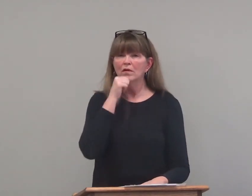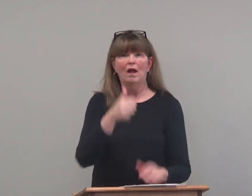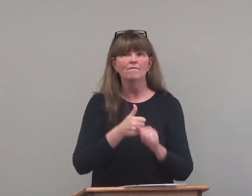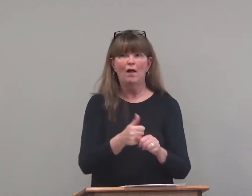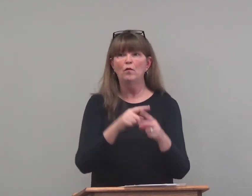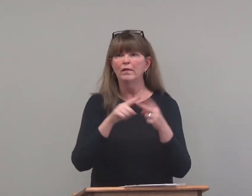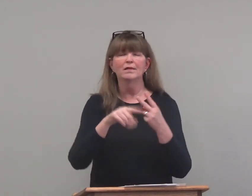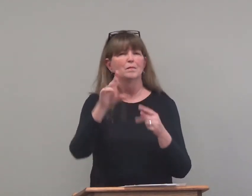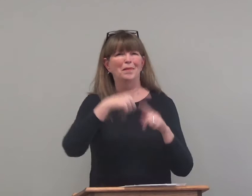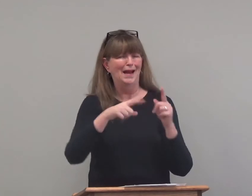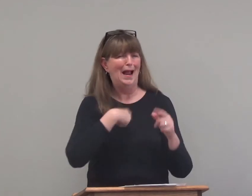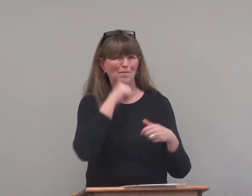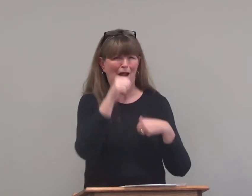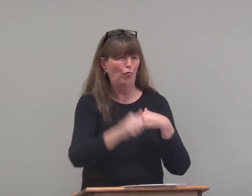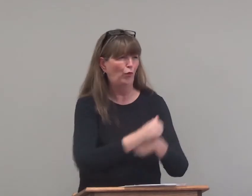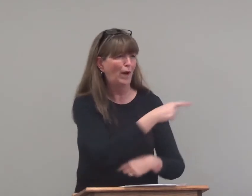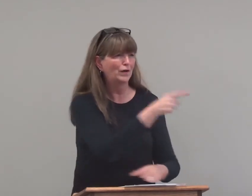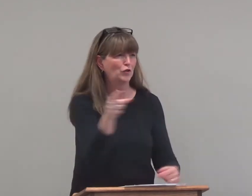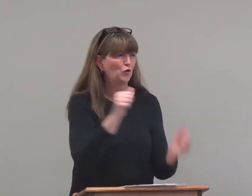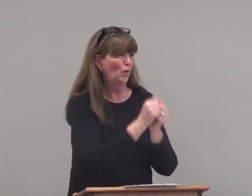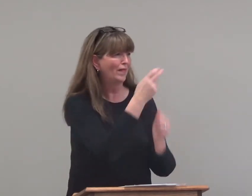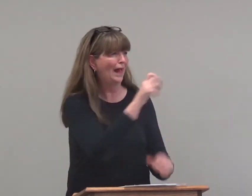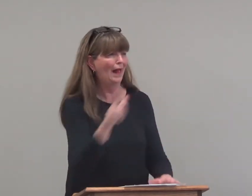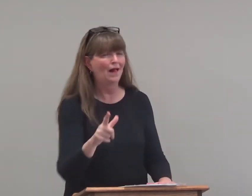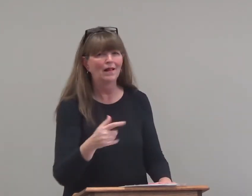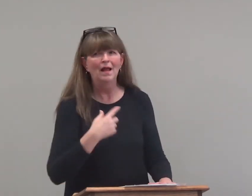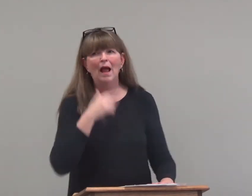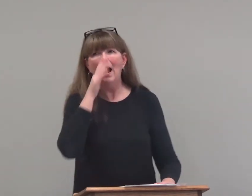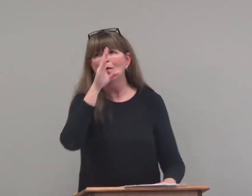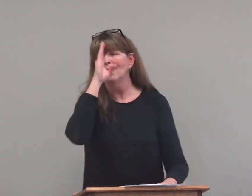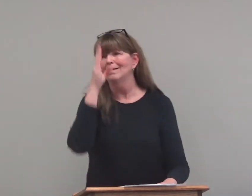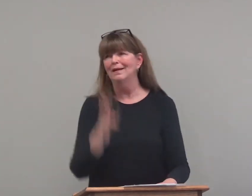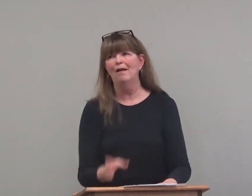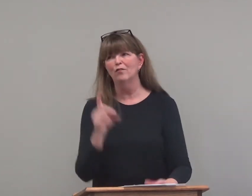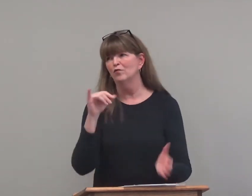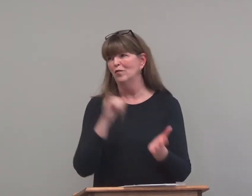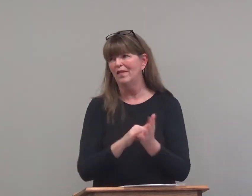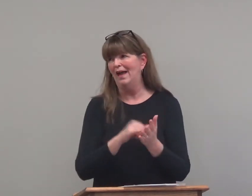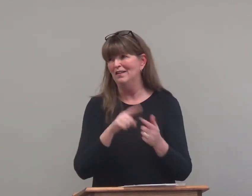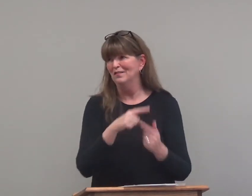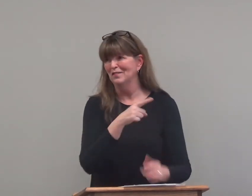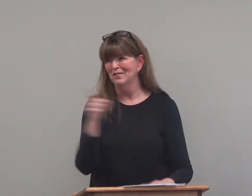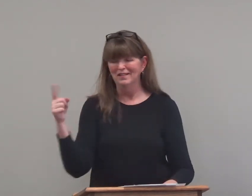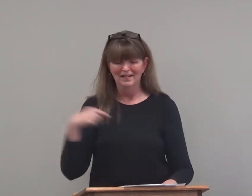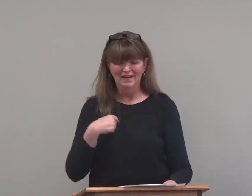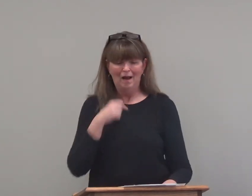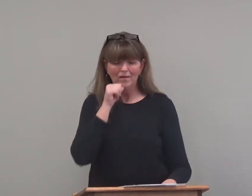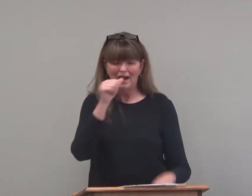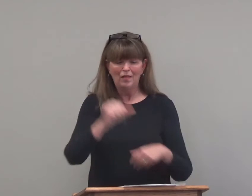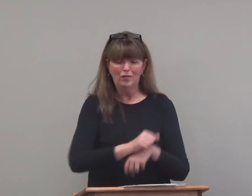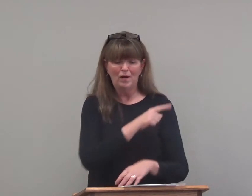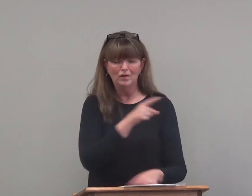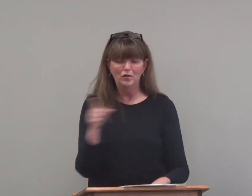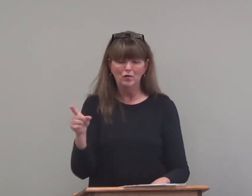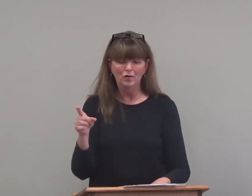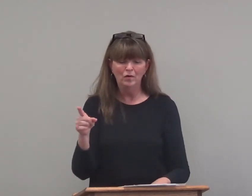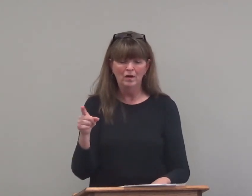I think it's pretty serious if we're not doing those. And I'm not trying to threaten you with hell at all. I would never do that. I'm not threatening